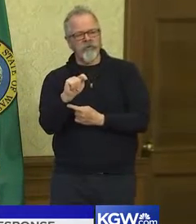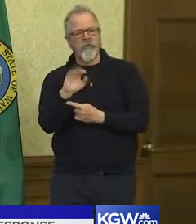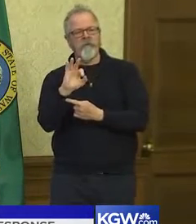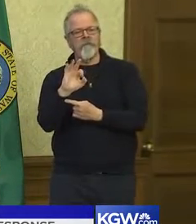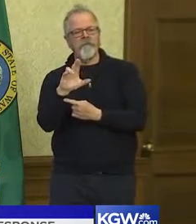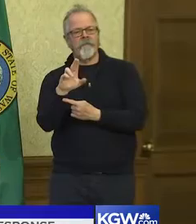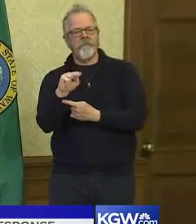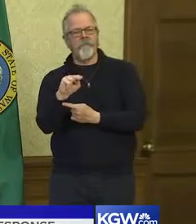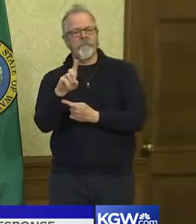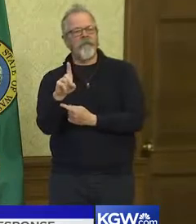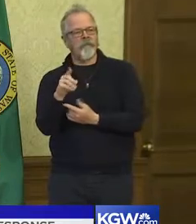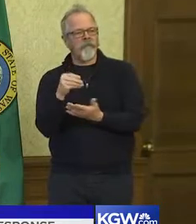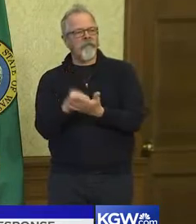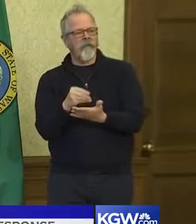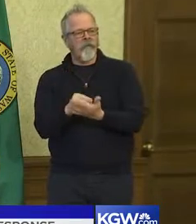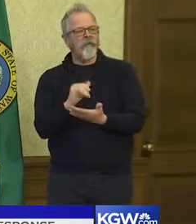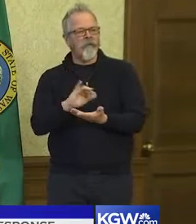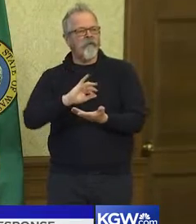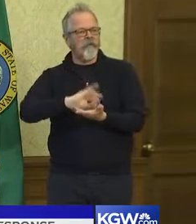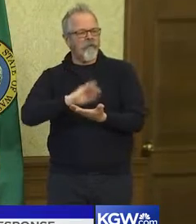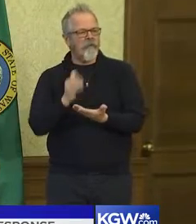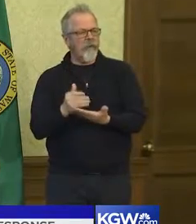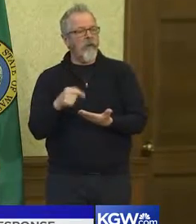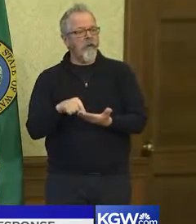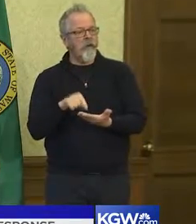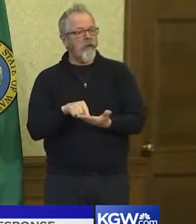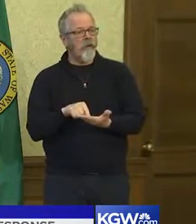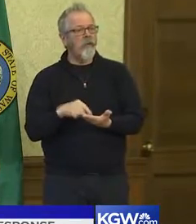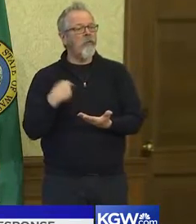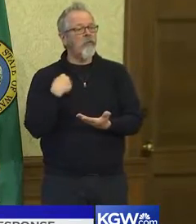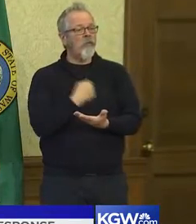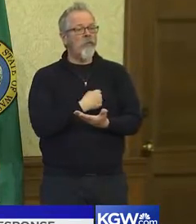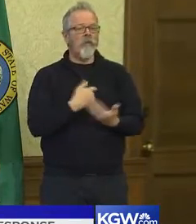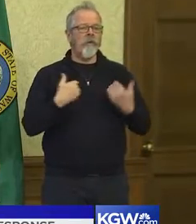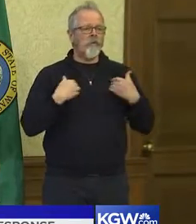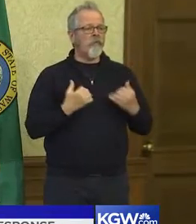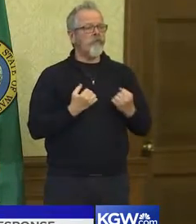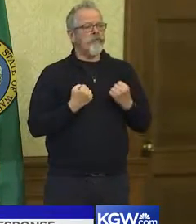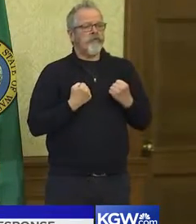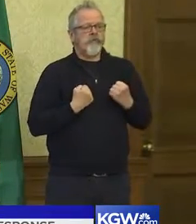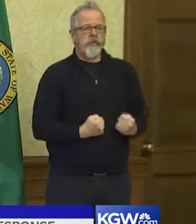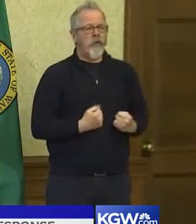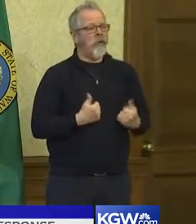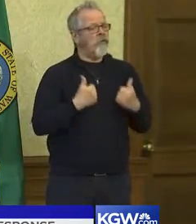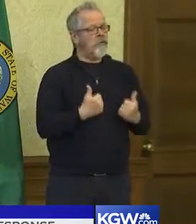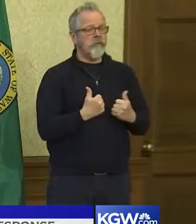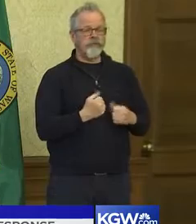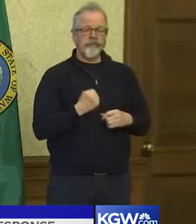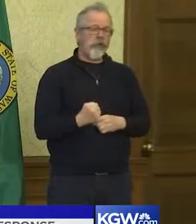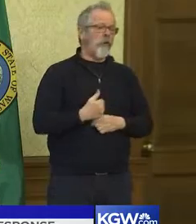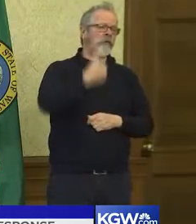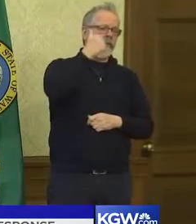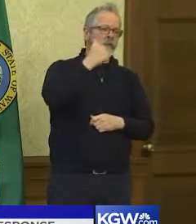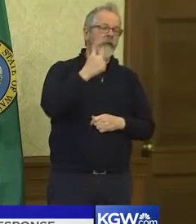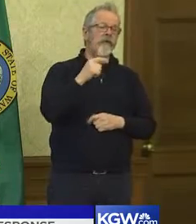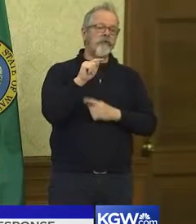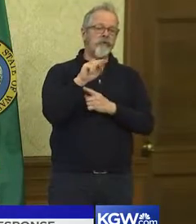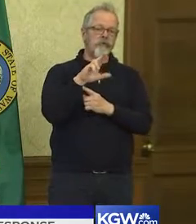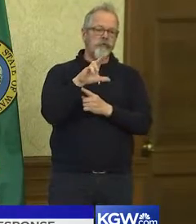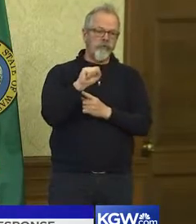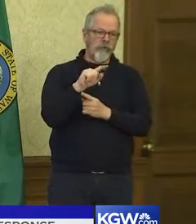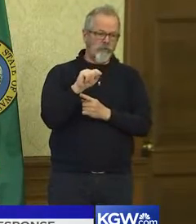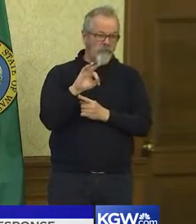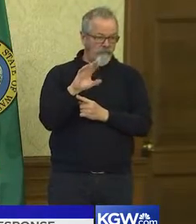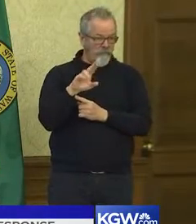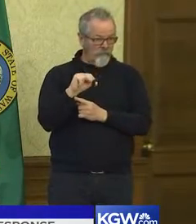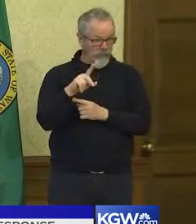result, going into this crisis, we have the strongest trust fund at $4.7 billion. You are right, though, Jim, that we are drawing on